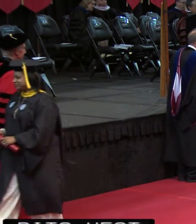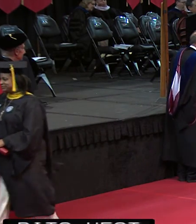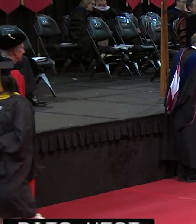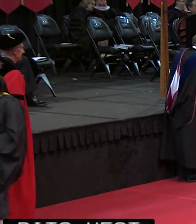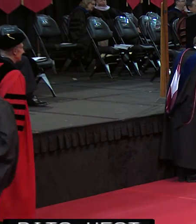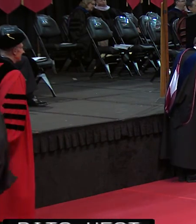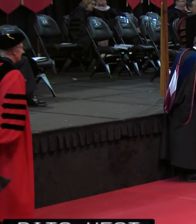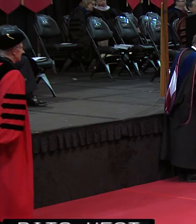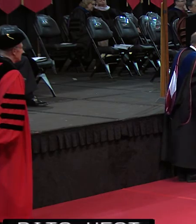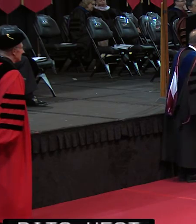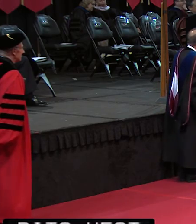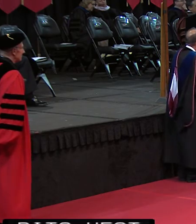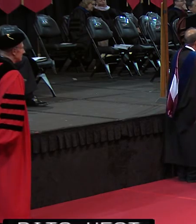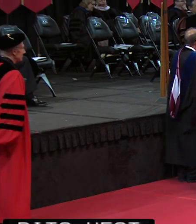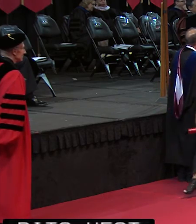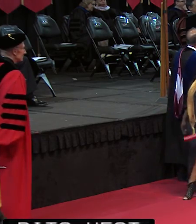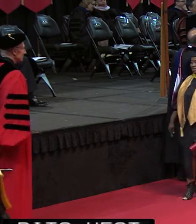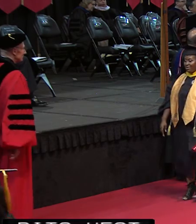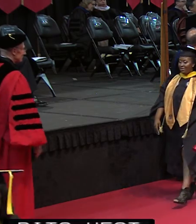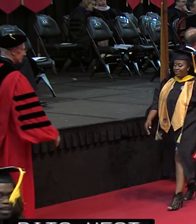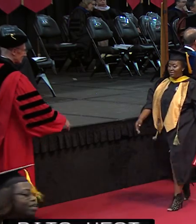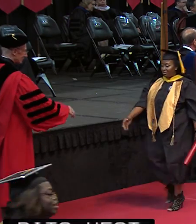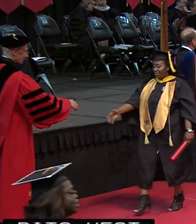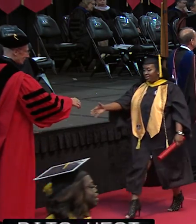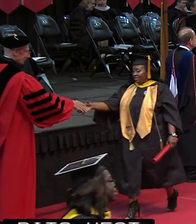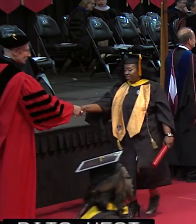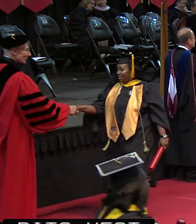Michael Lee Hicks.